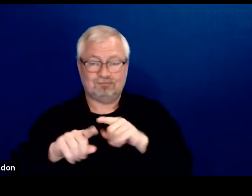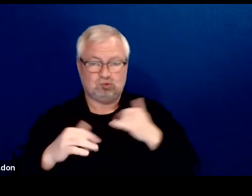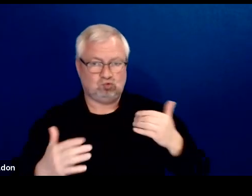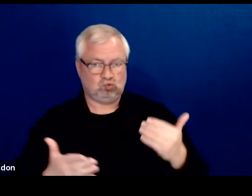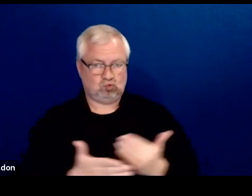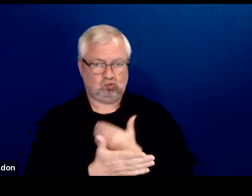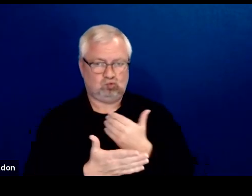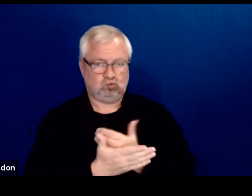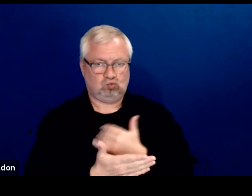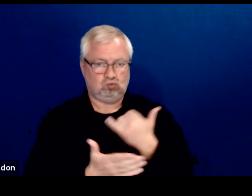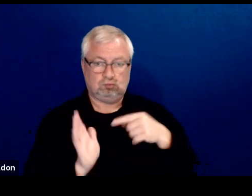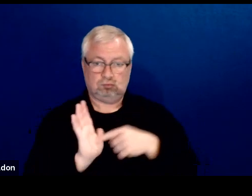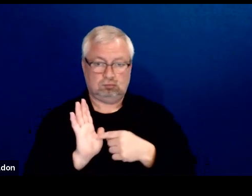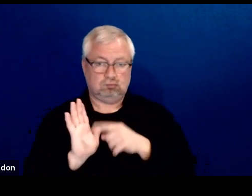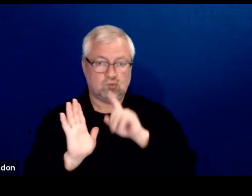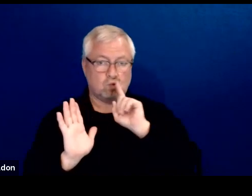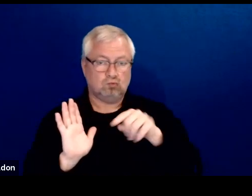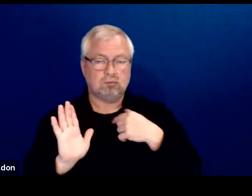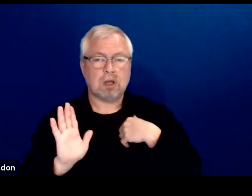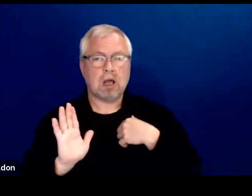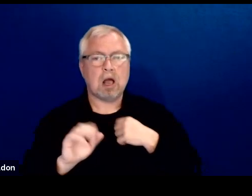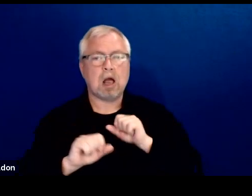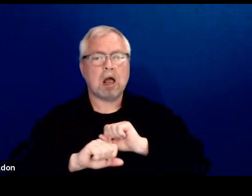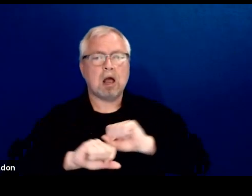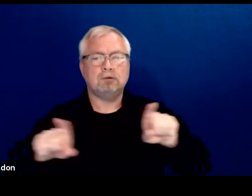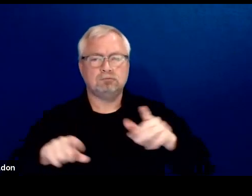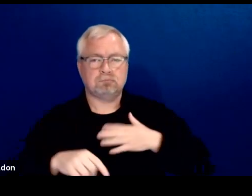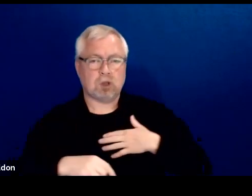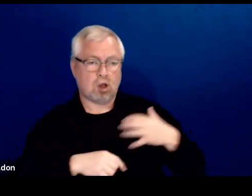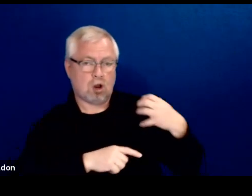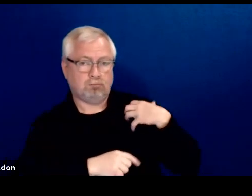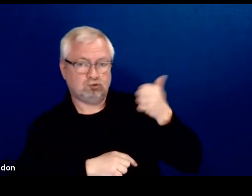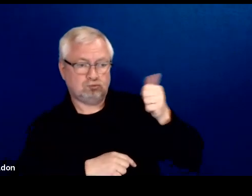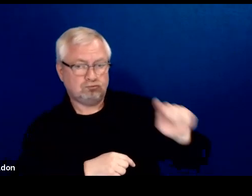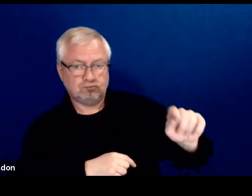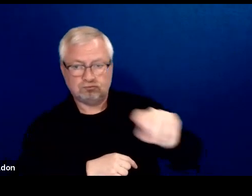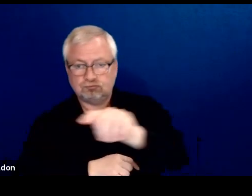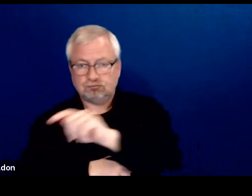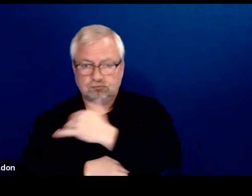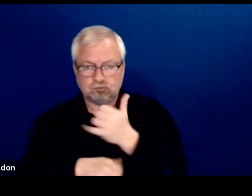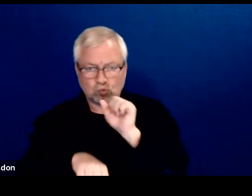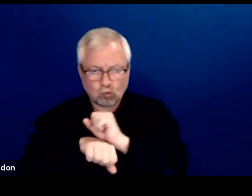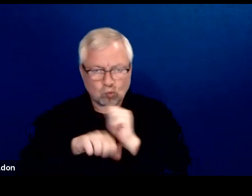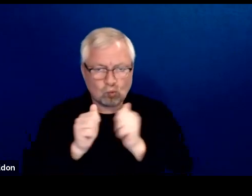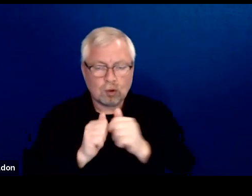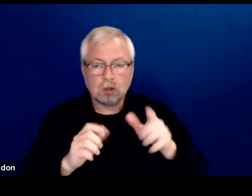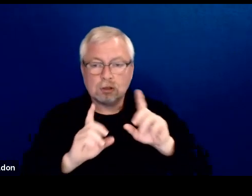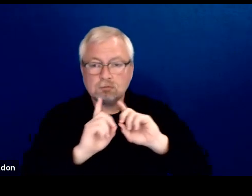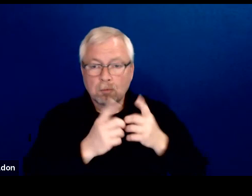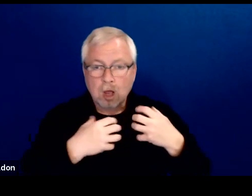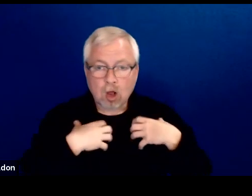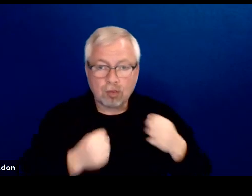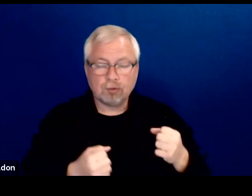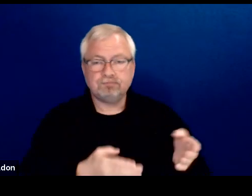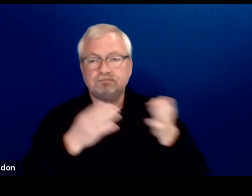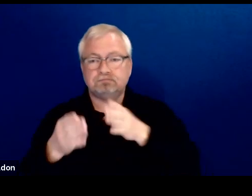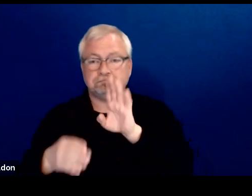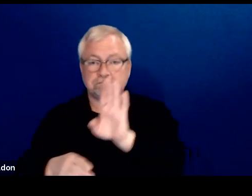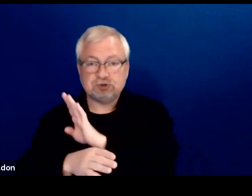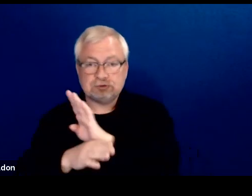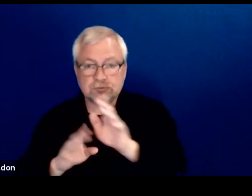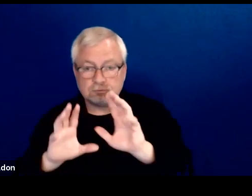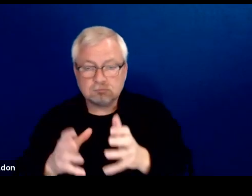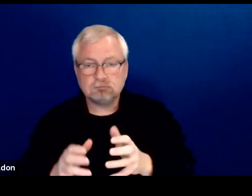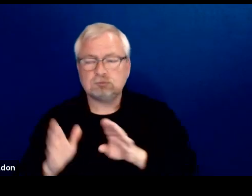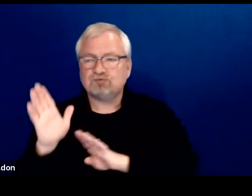who are working with the health department and with businesses to develop short-term plans to help more businesses reopen. We're going to try